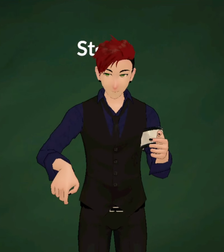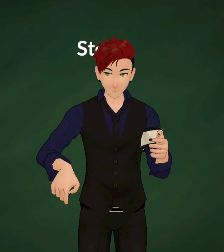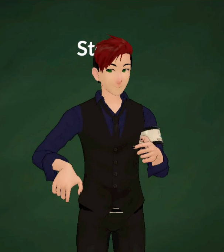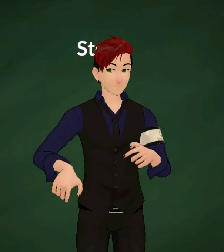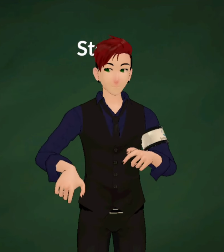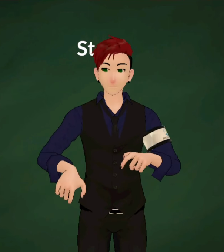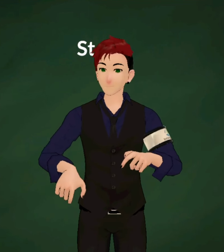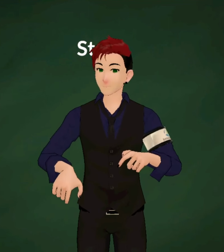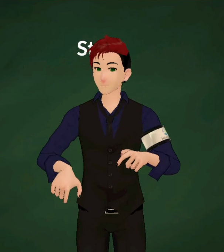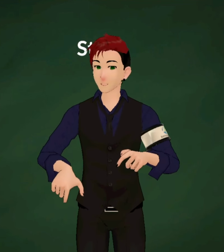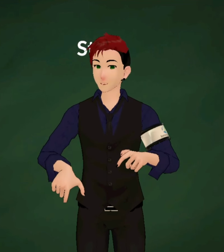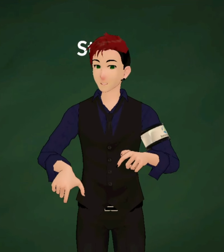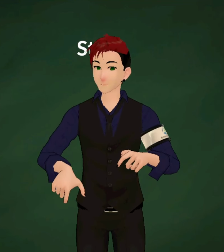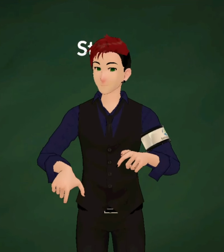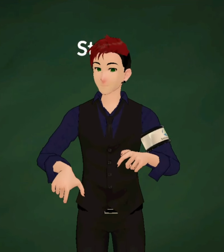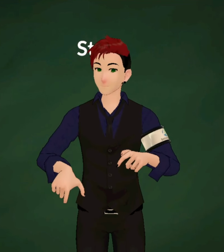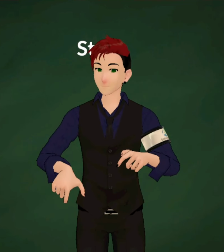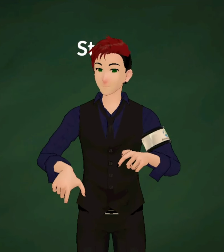not. The Next word. Fine.